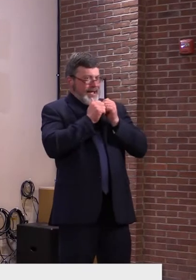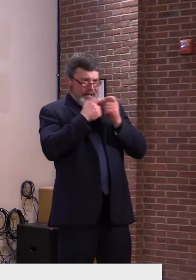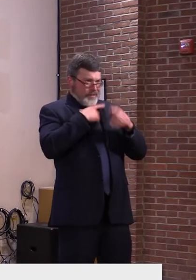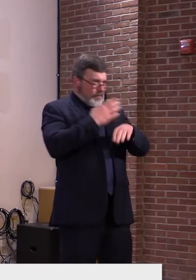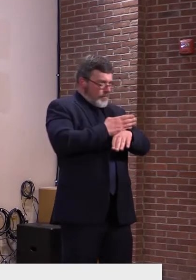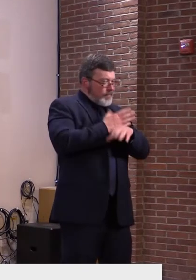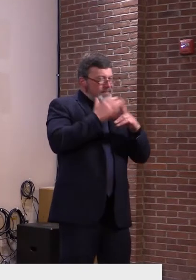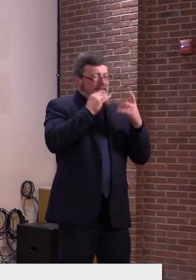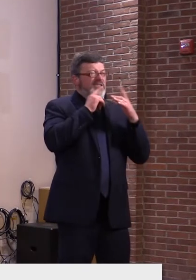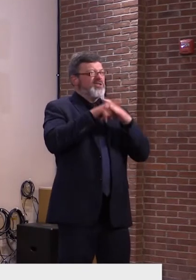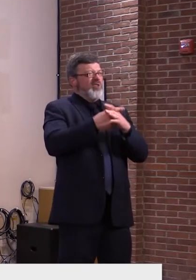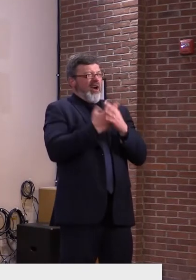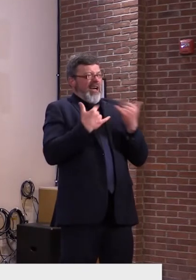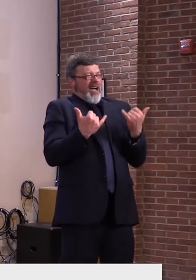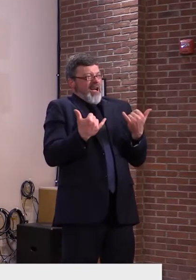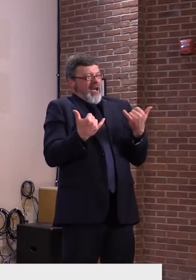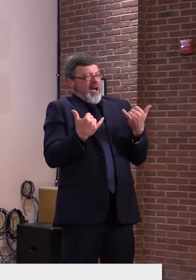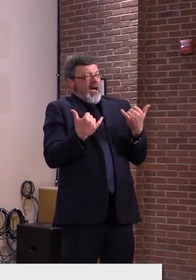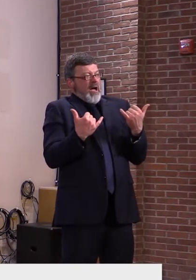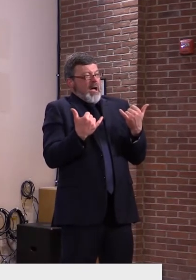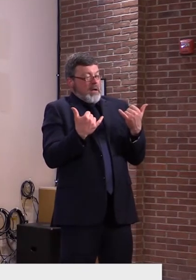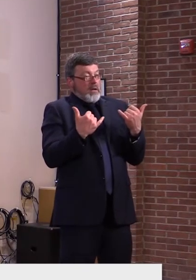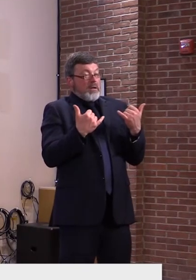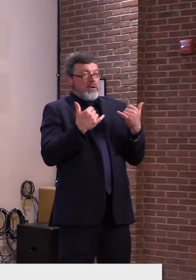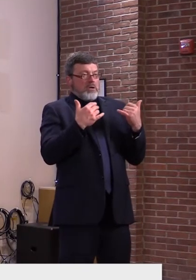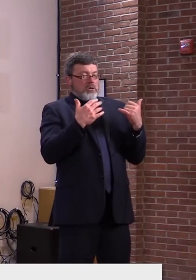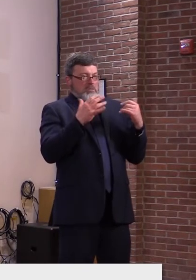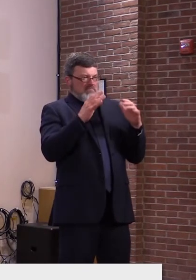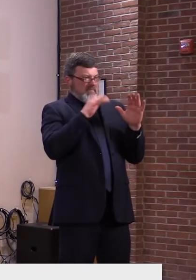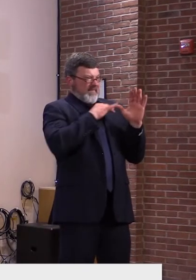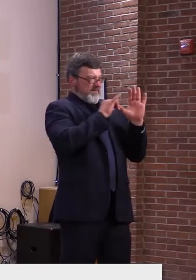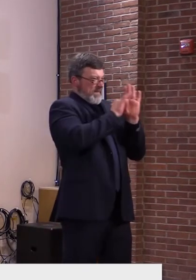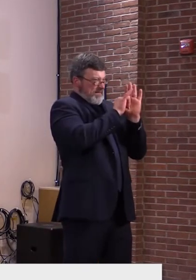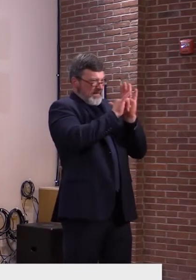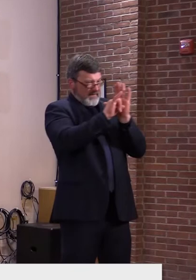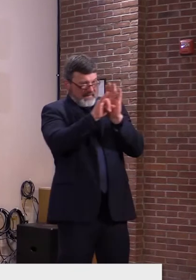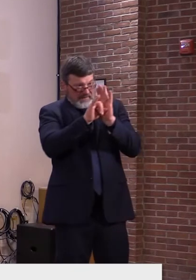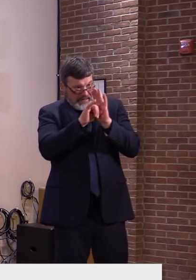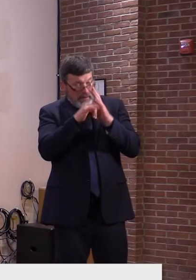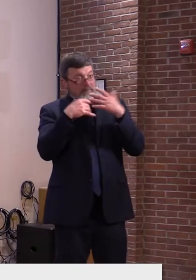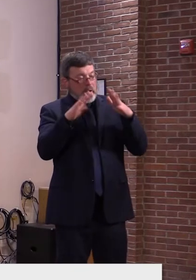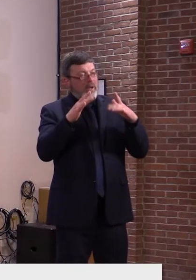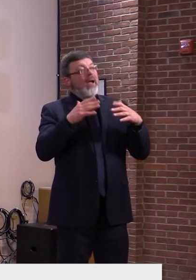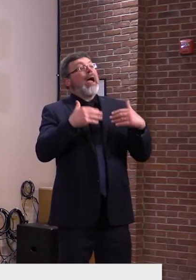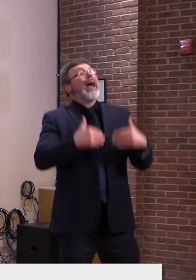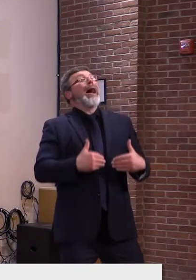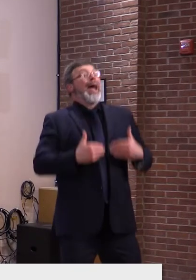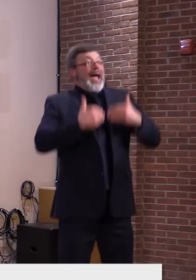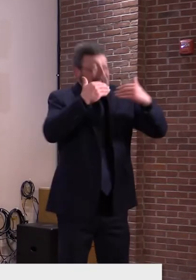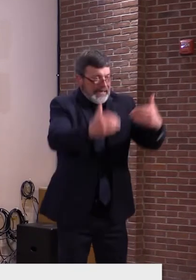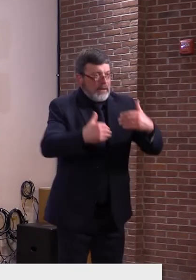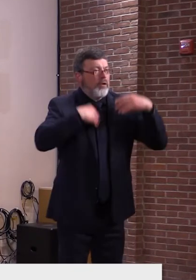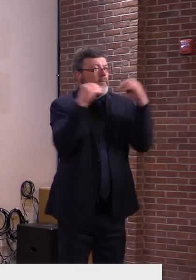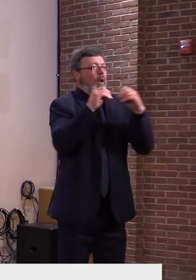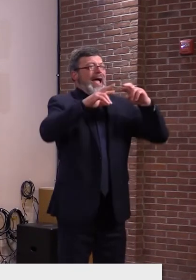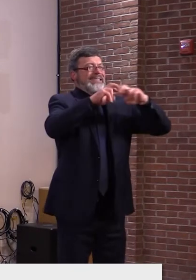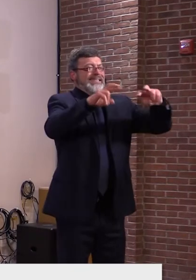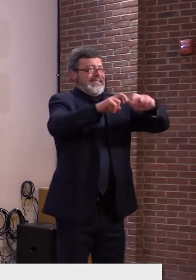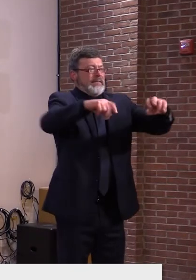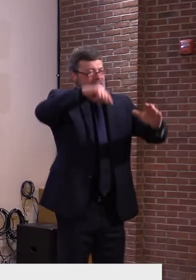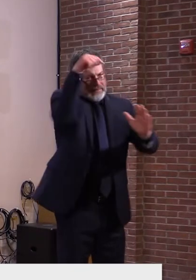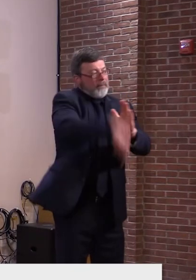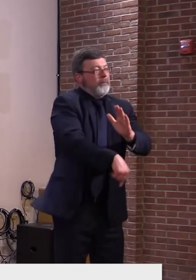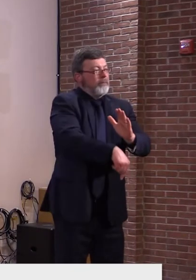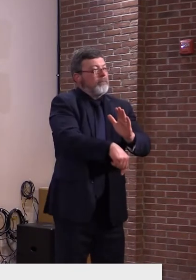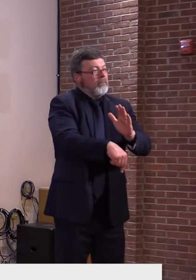is to conduct a more detailed facilities assessment, so we'll begin to put a contract out on that in the